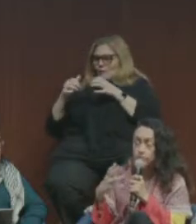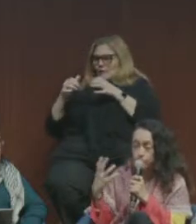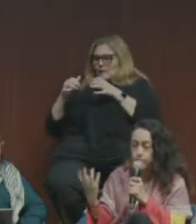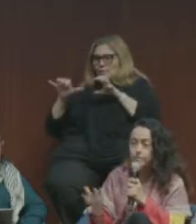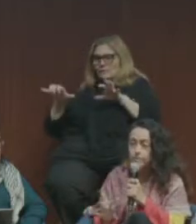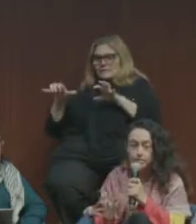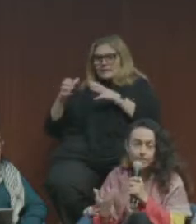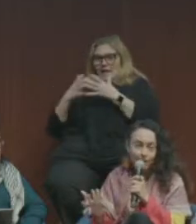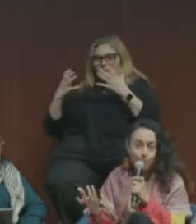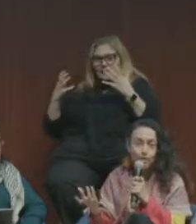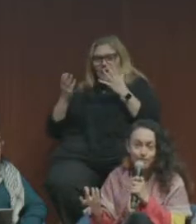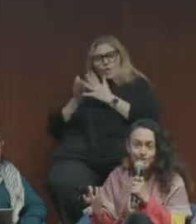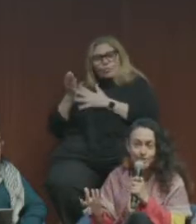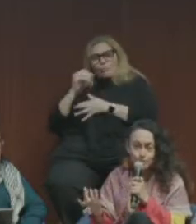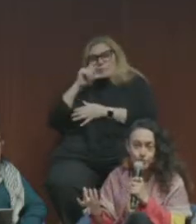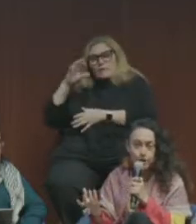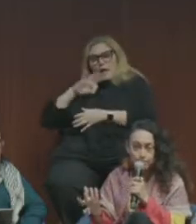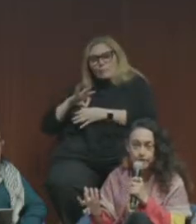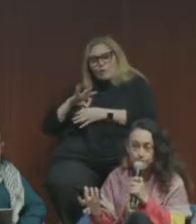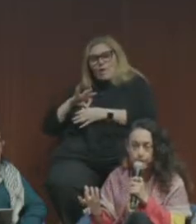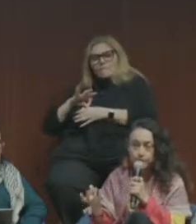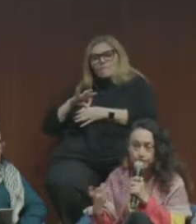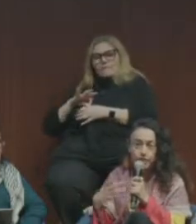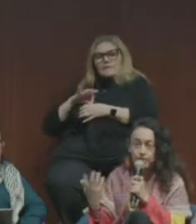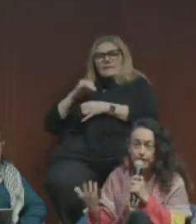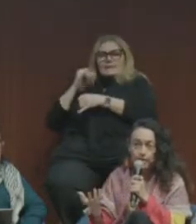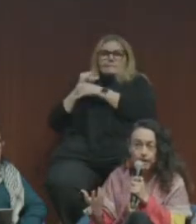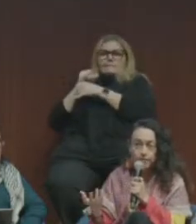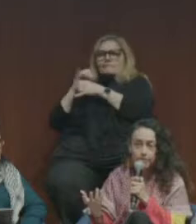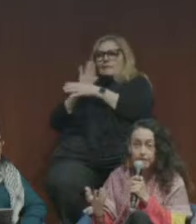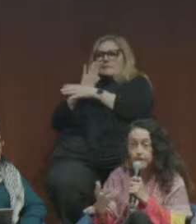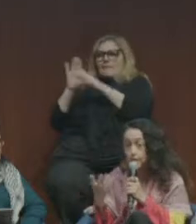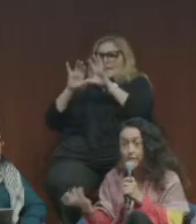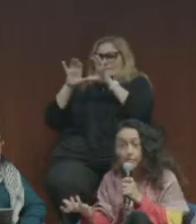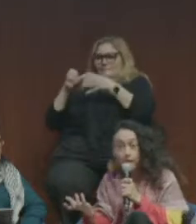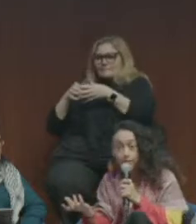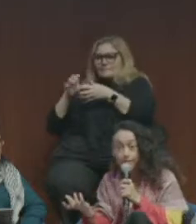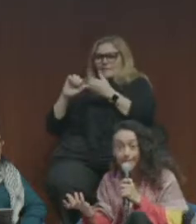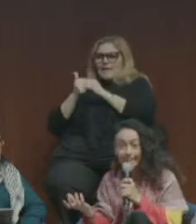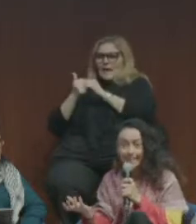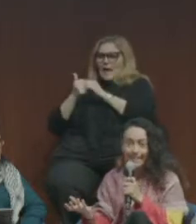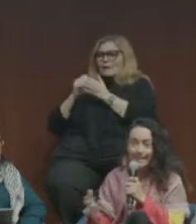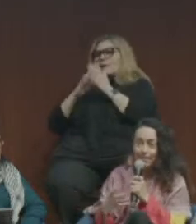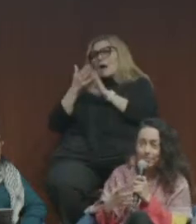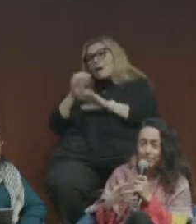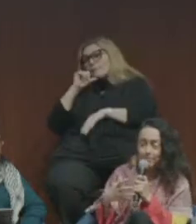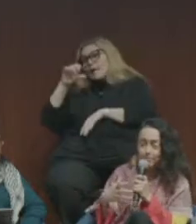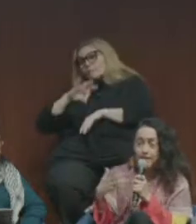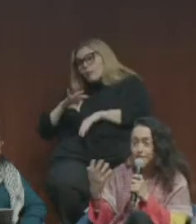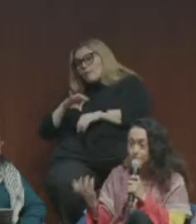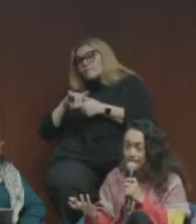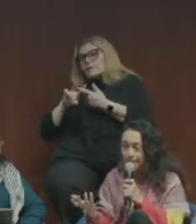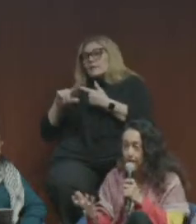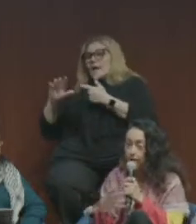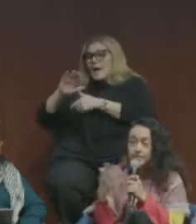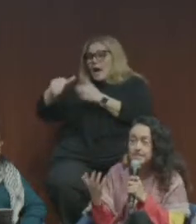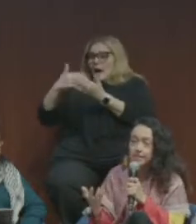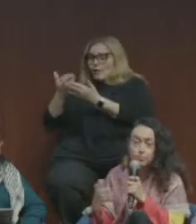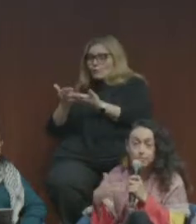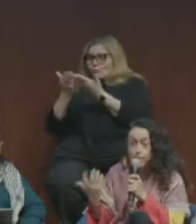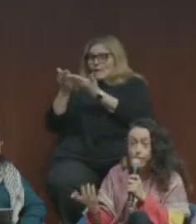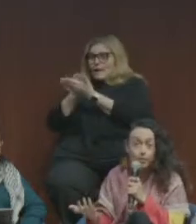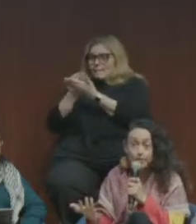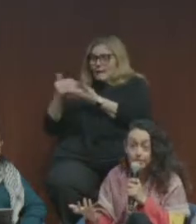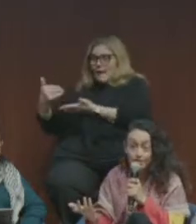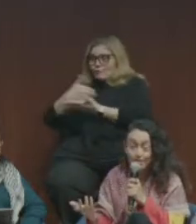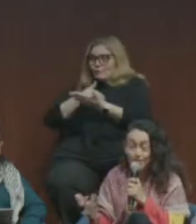lot, was through the nonprofit industrial complex, right? We figured out how to become a nonprofit, how to raise money, all these things,